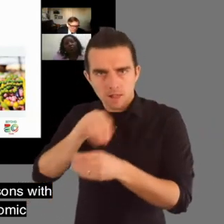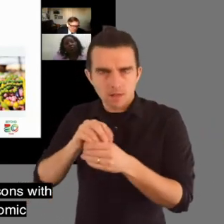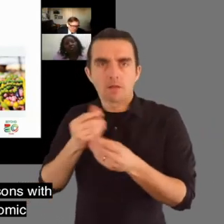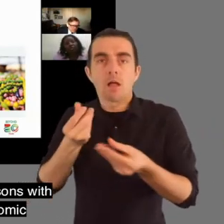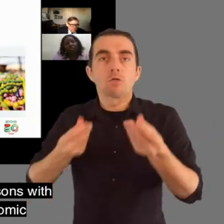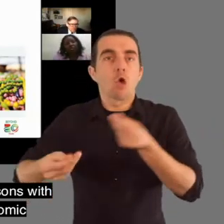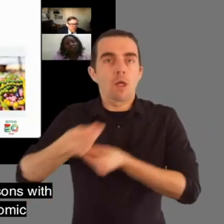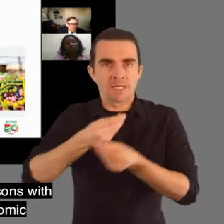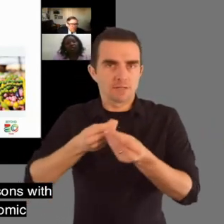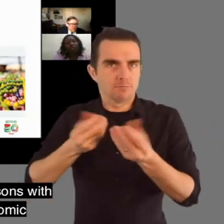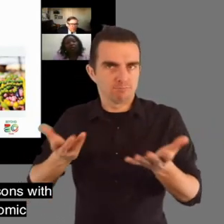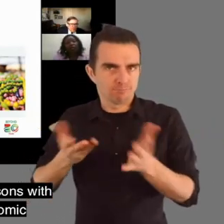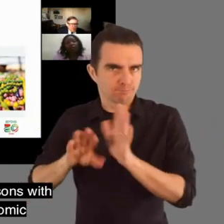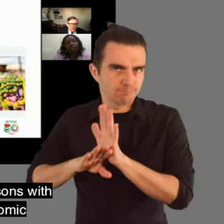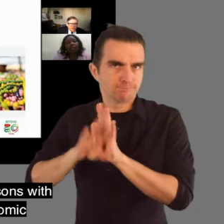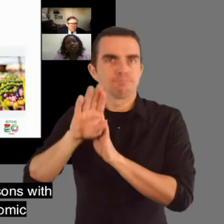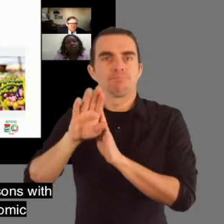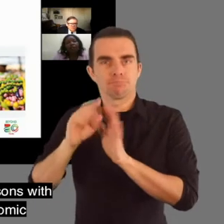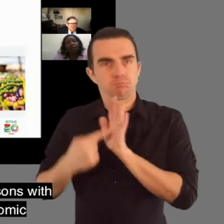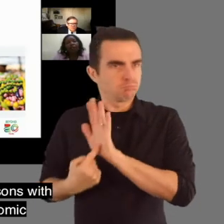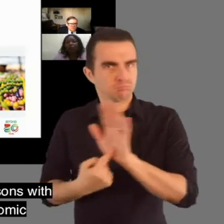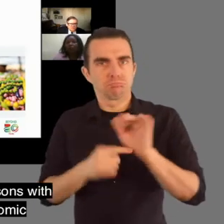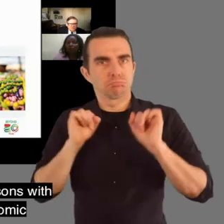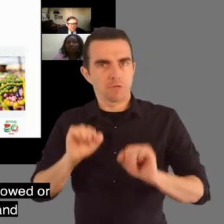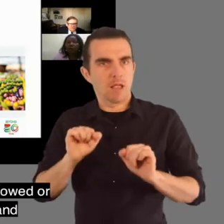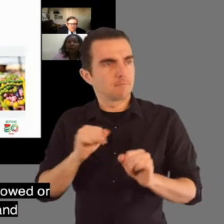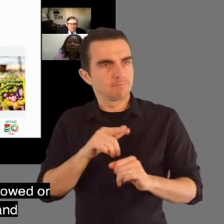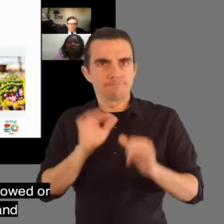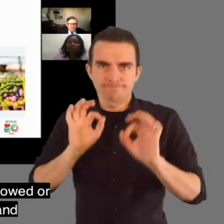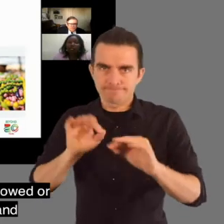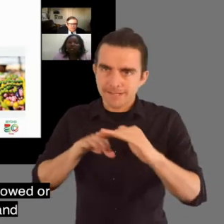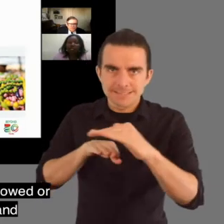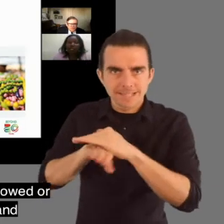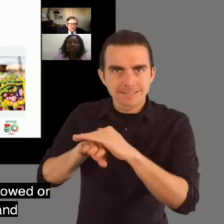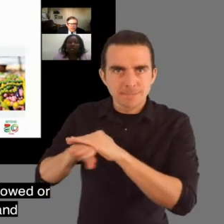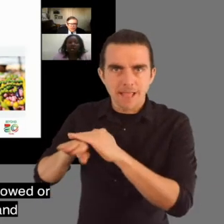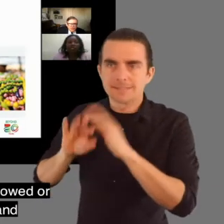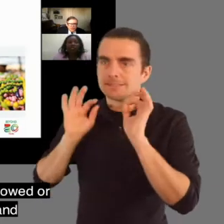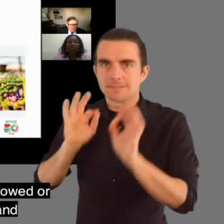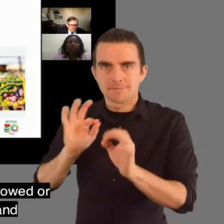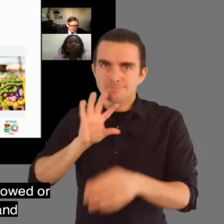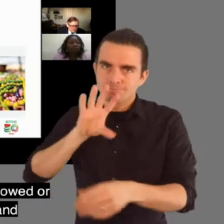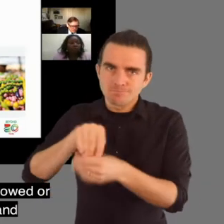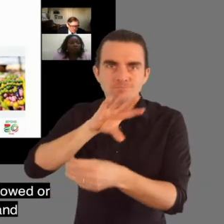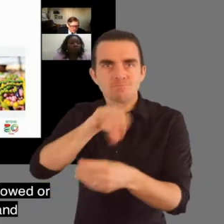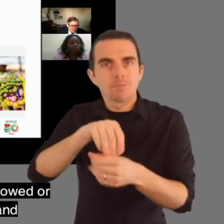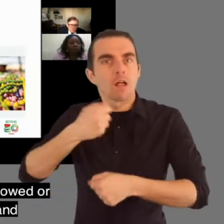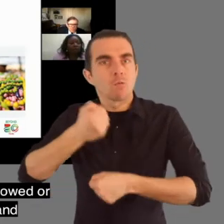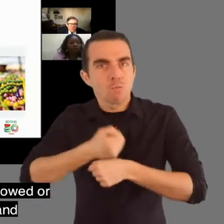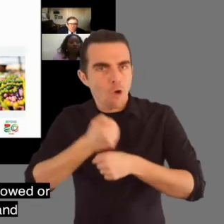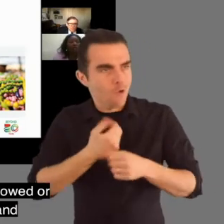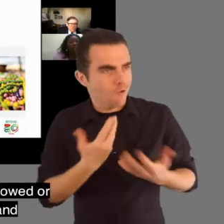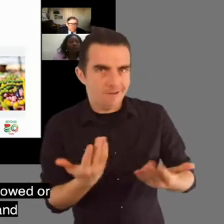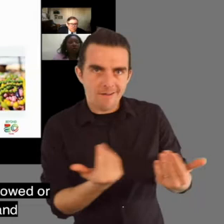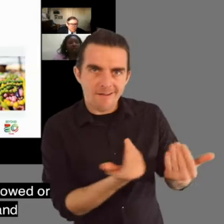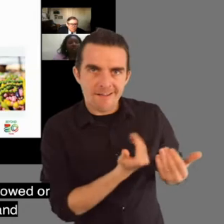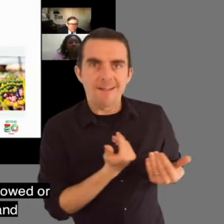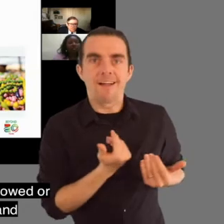with disabilities. Gives them economic empowerment, and it also